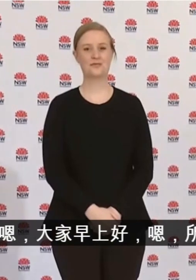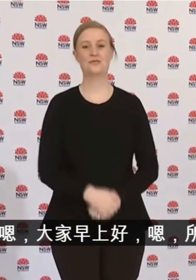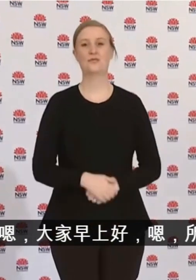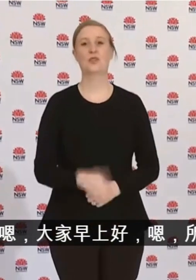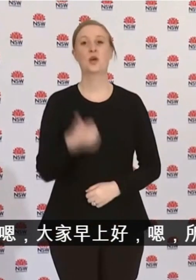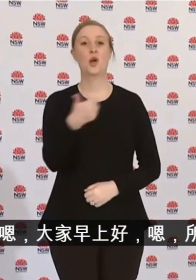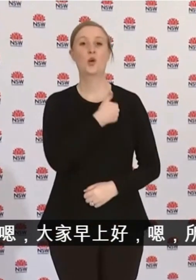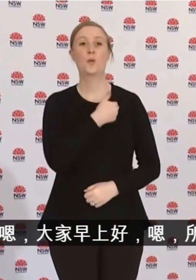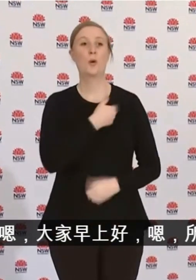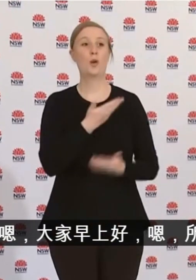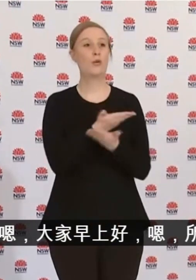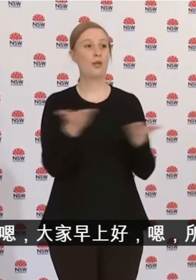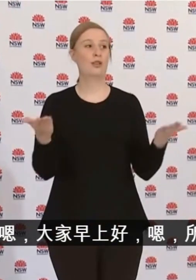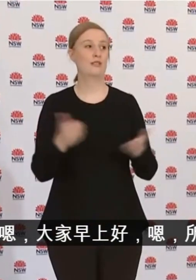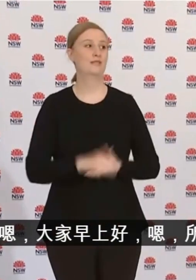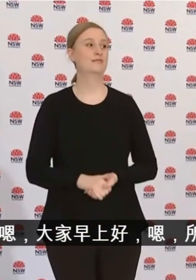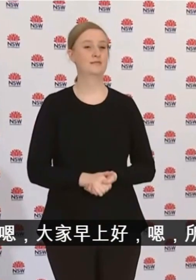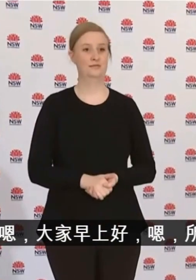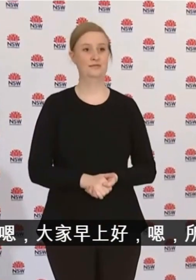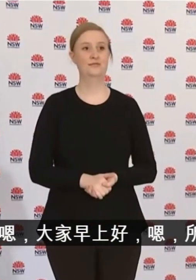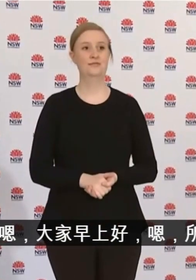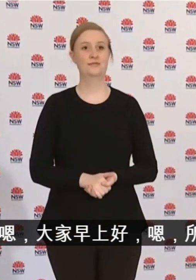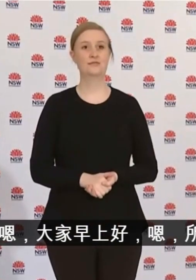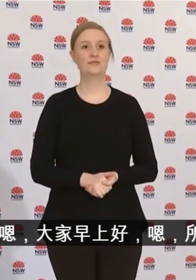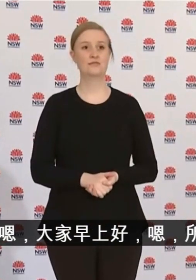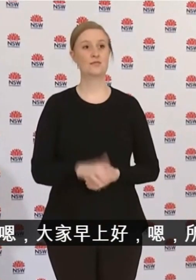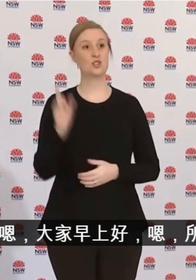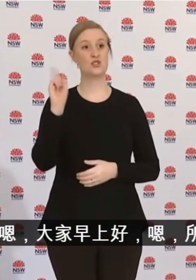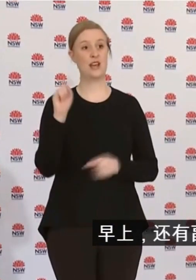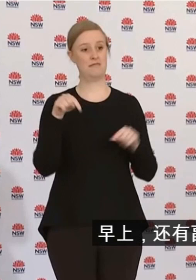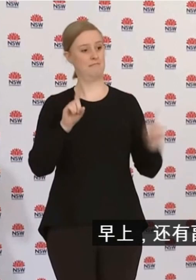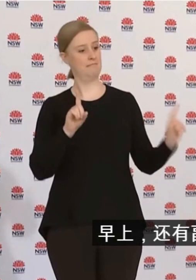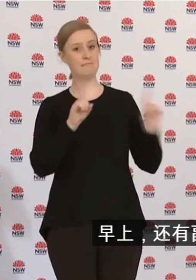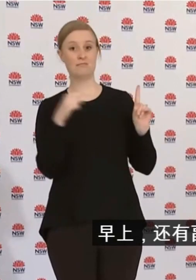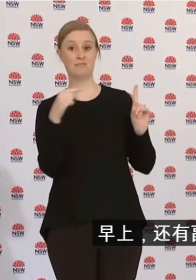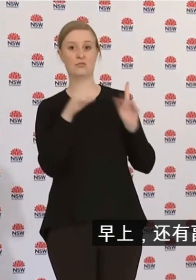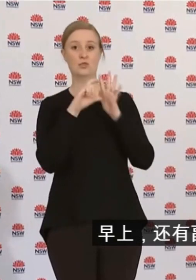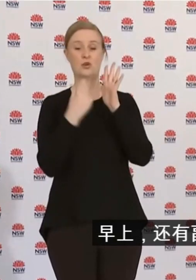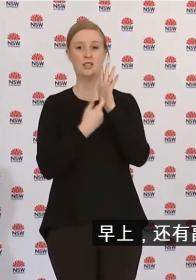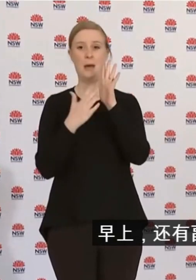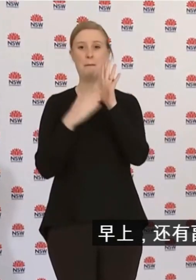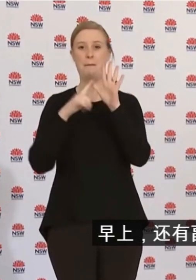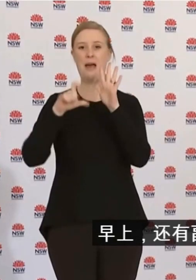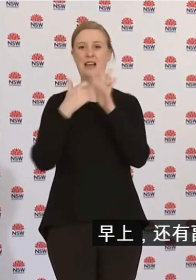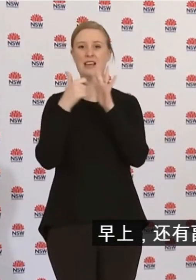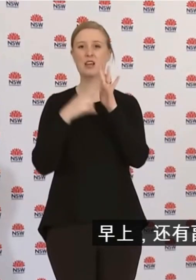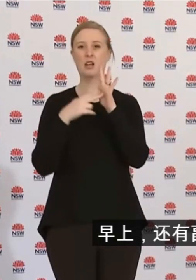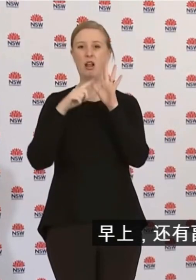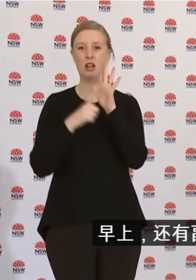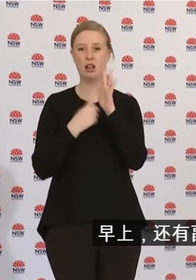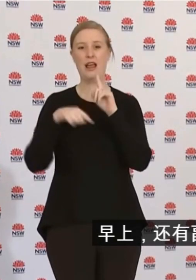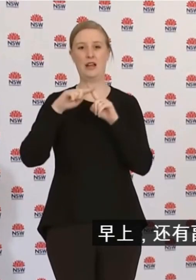Good morning, everybody. So I'm here with Dr. McAnulty this morning and also Deputy Commissioner